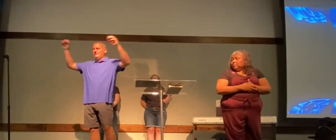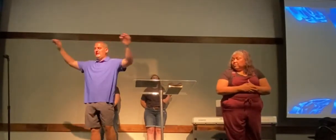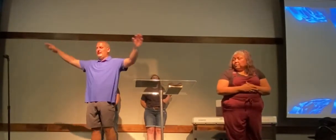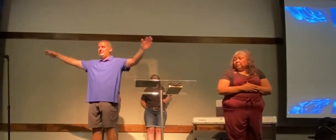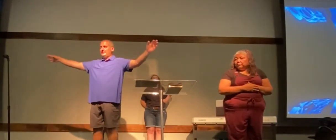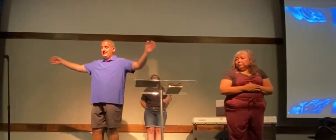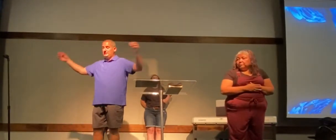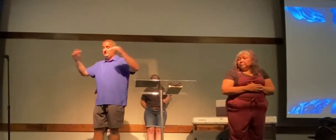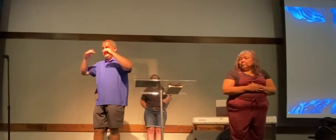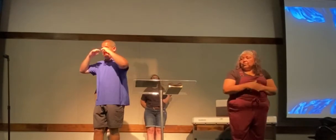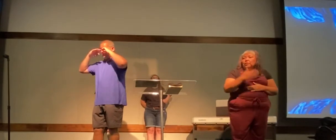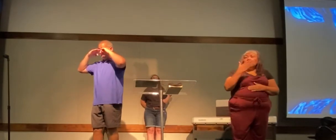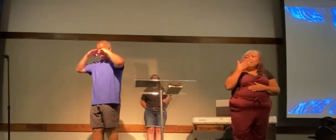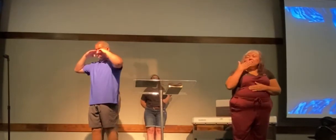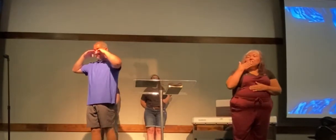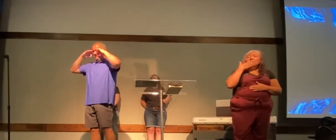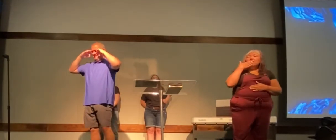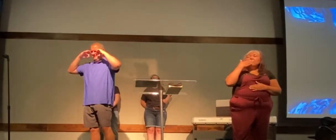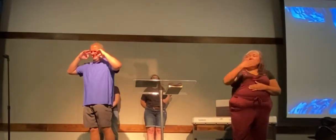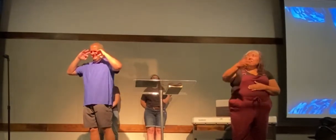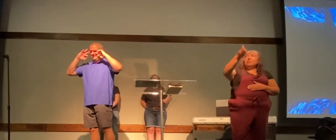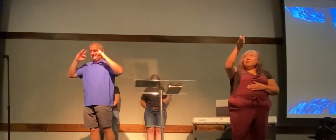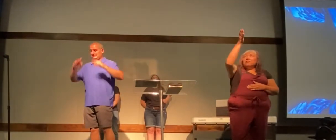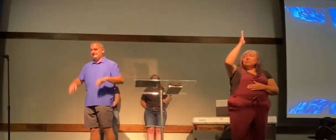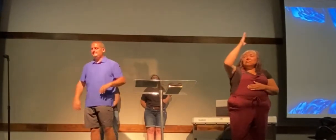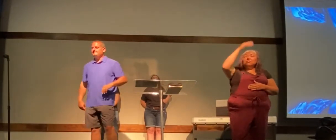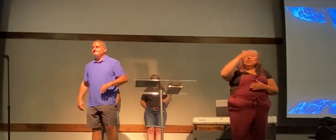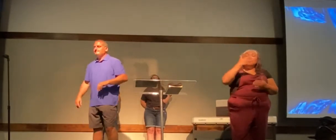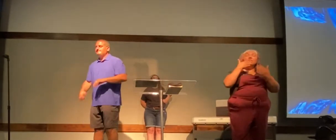Thank you, Father. Thank you, Jesus.